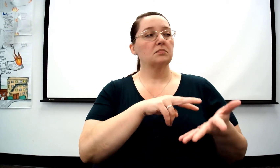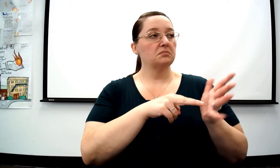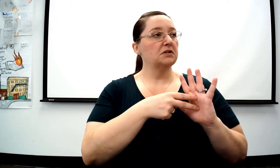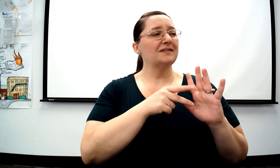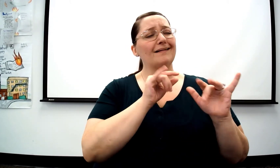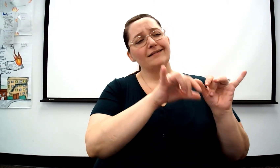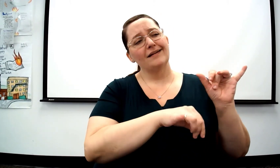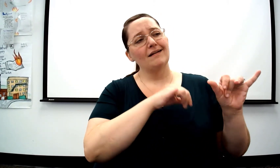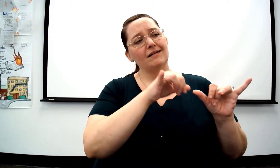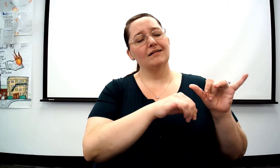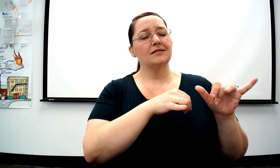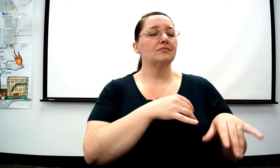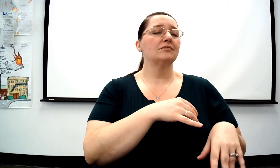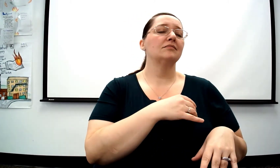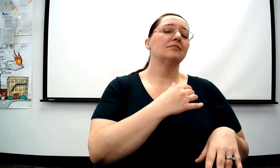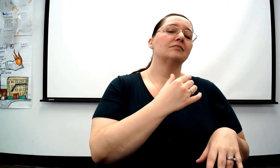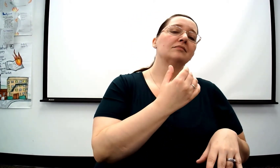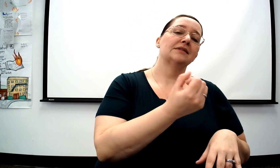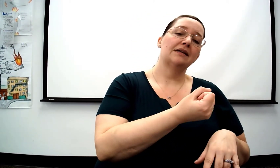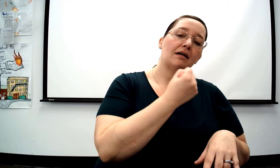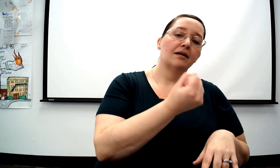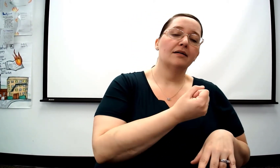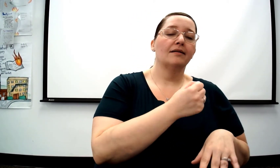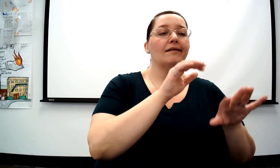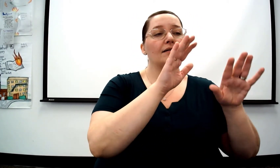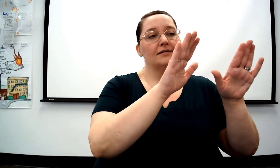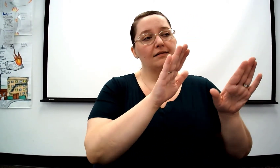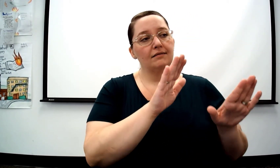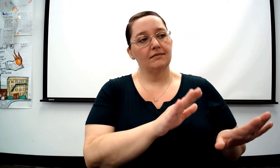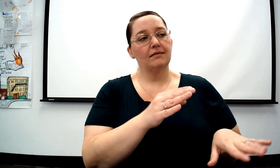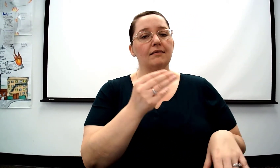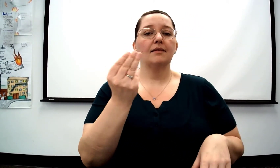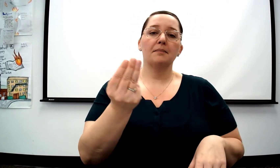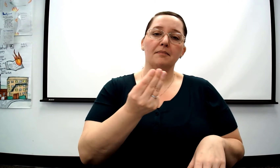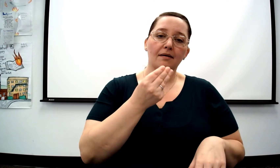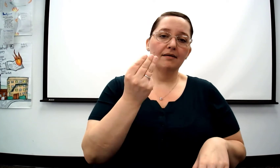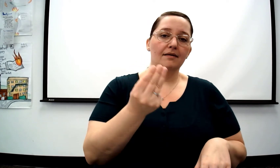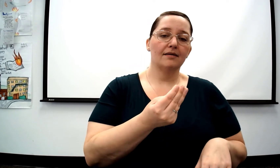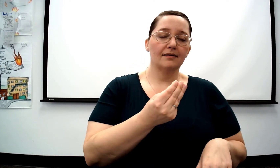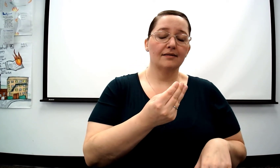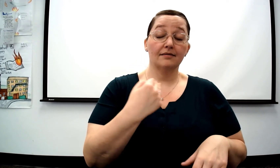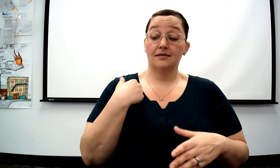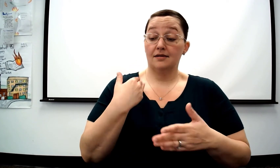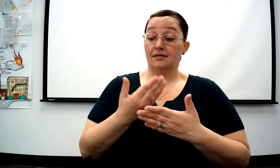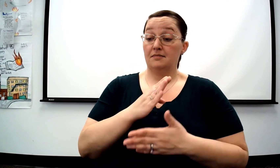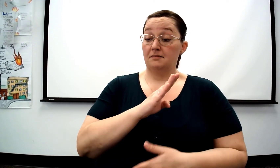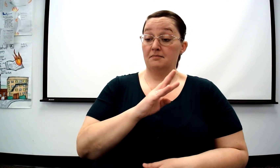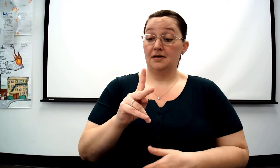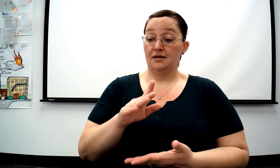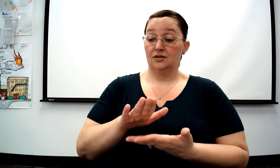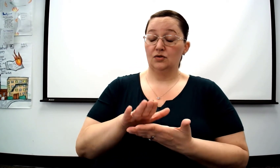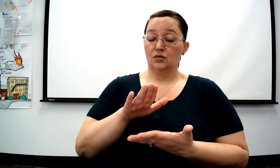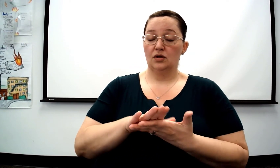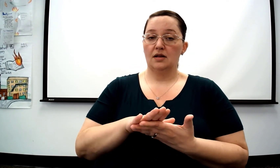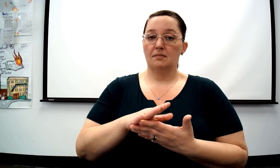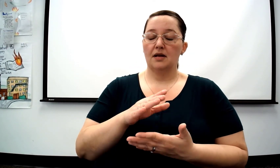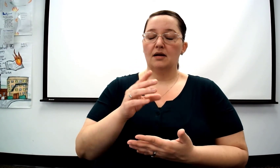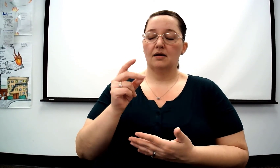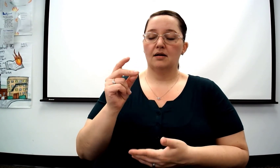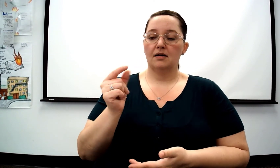So say it's Friday. I go home Saturday, Sunday, Monday. I get back to school on Tuesday